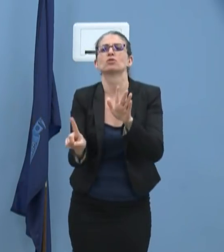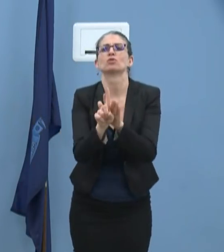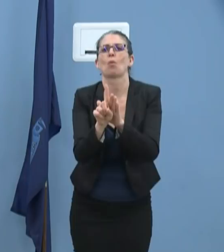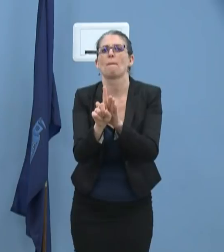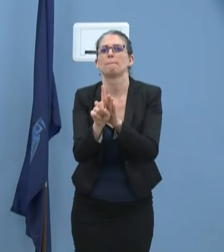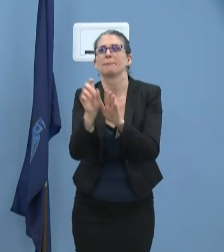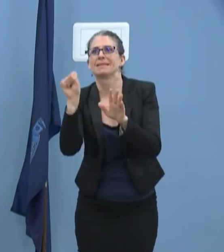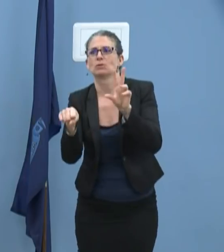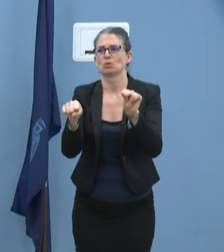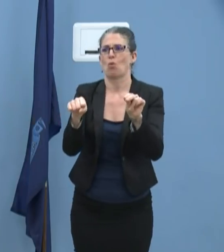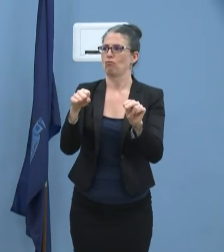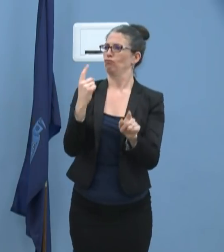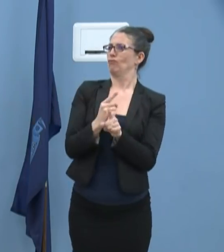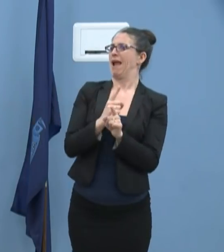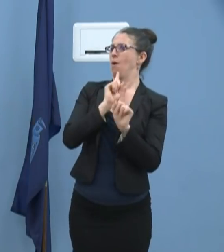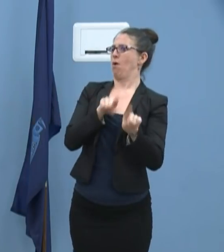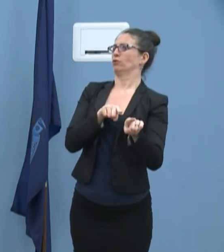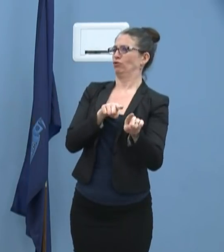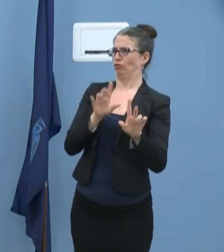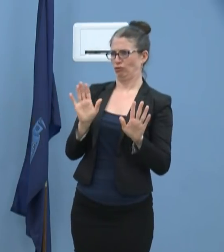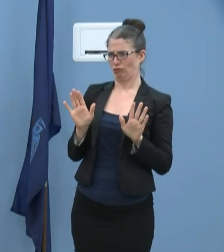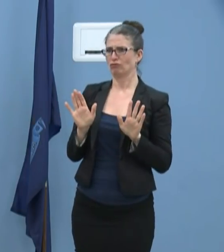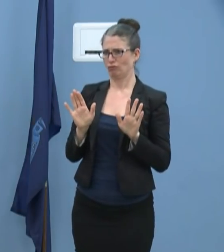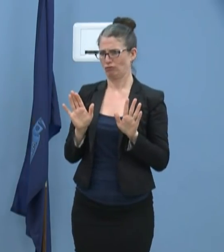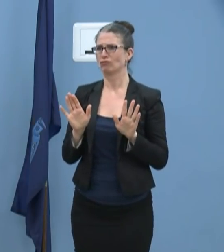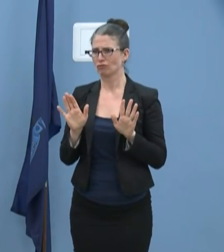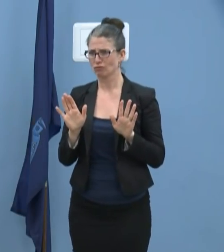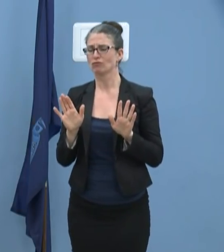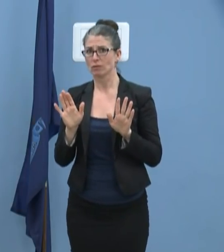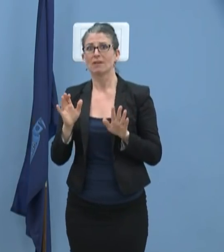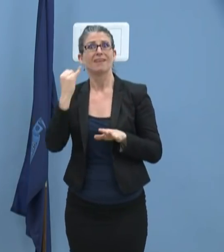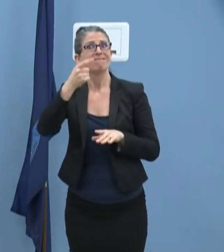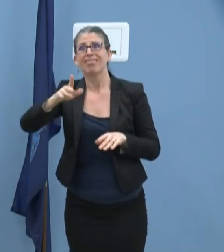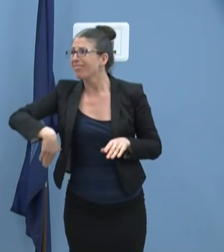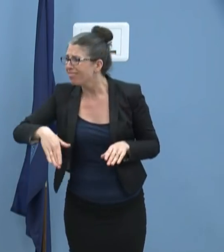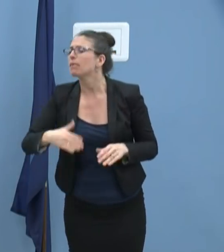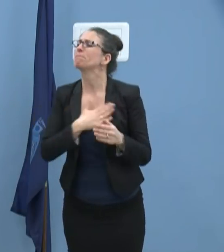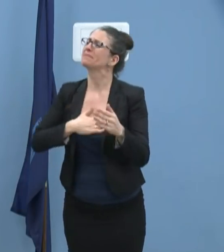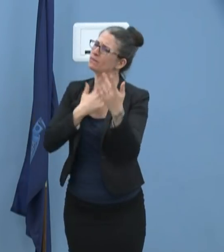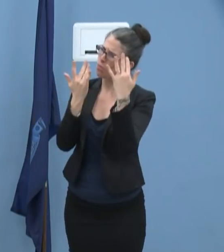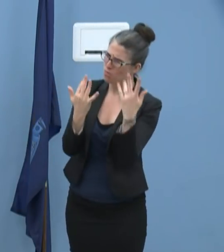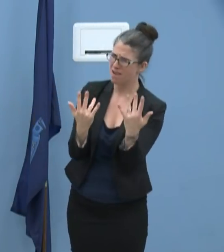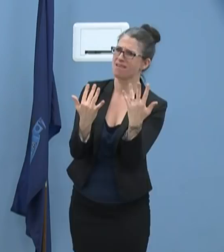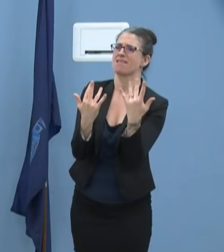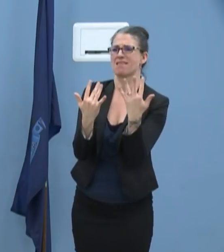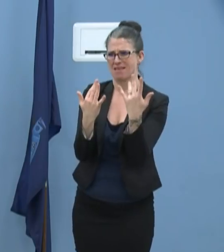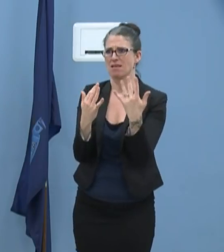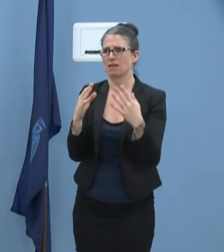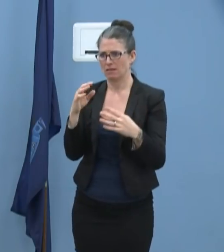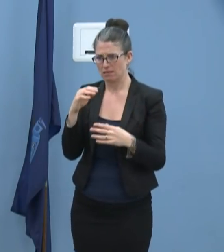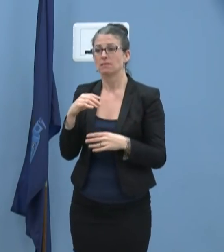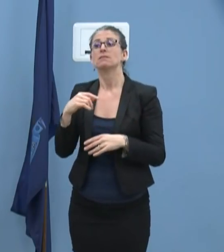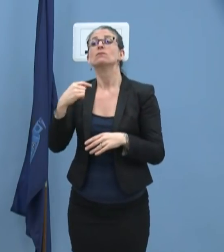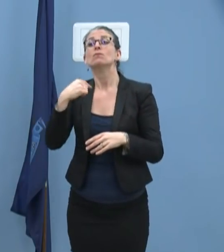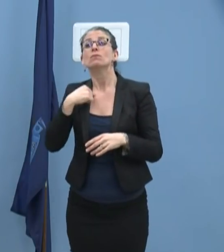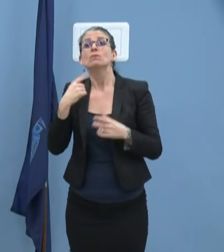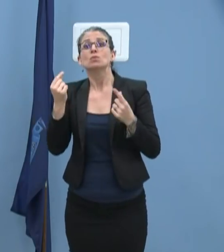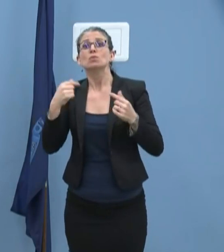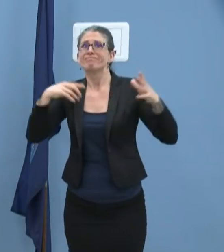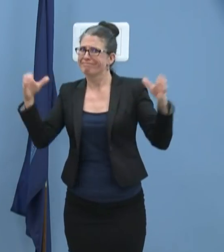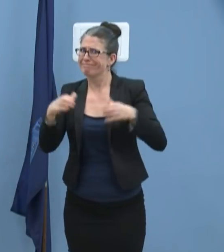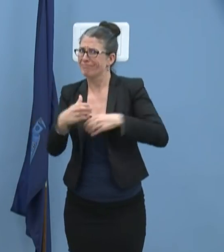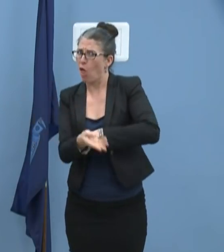and I are evaluating, again, multiple times per day. I sit down and meet with our medical team, our